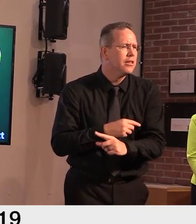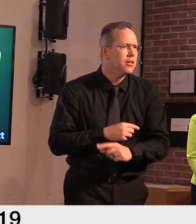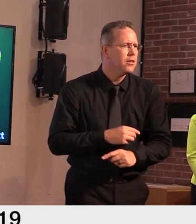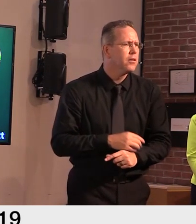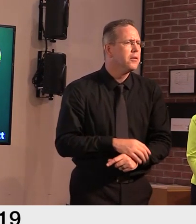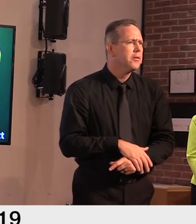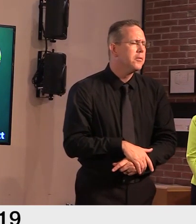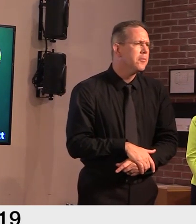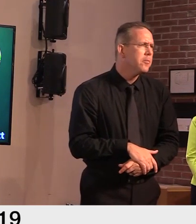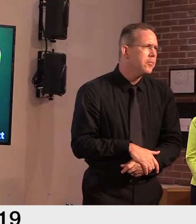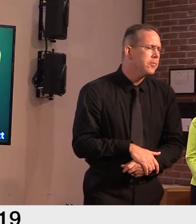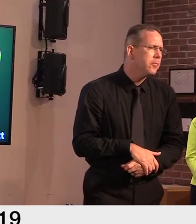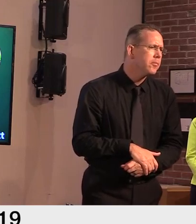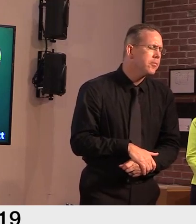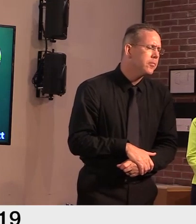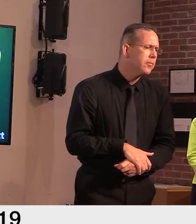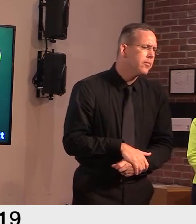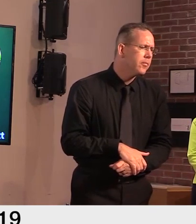issues.